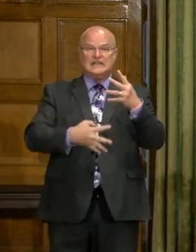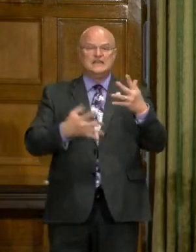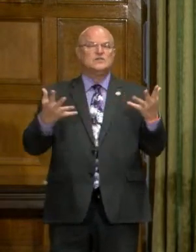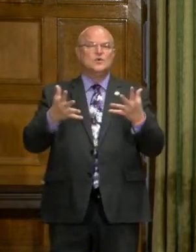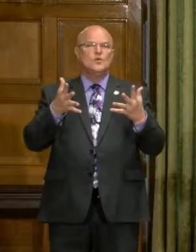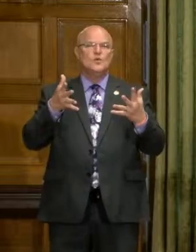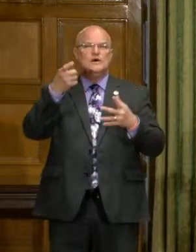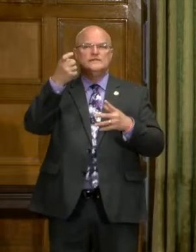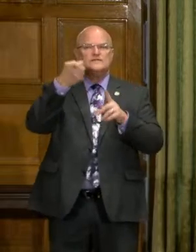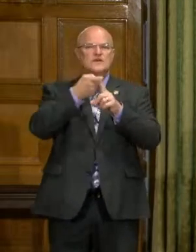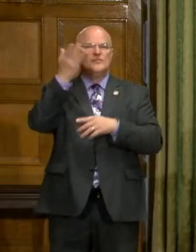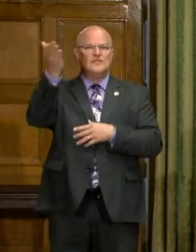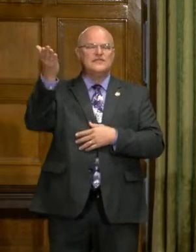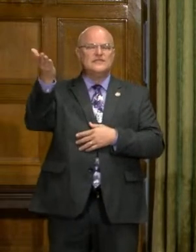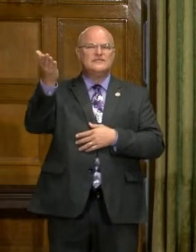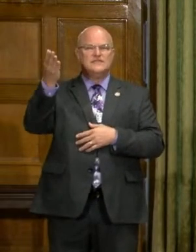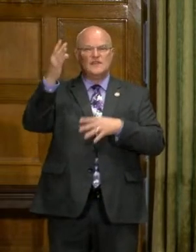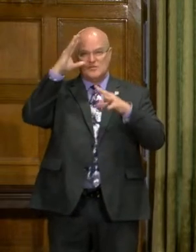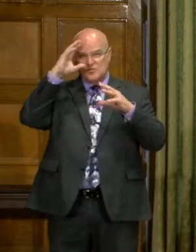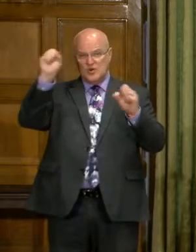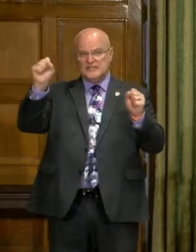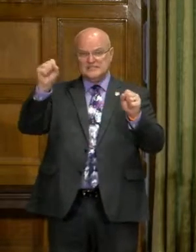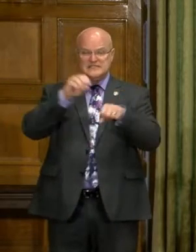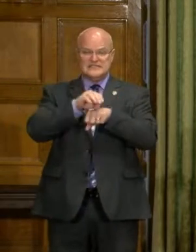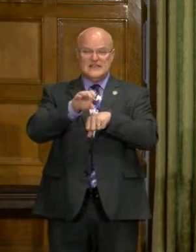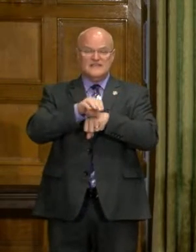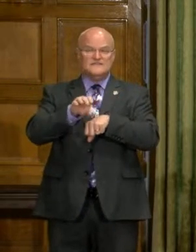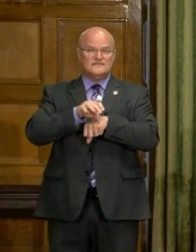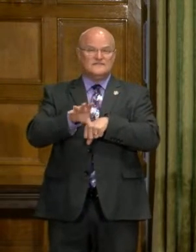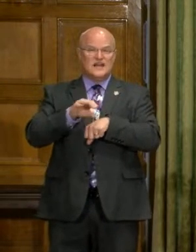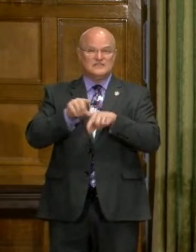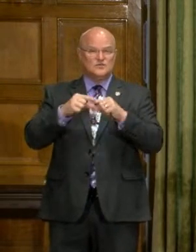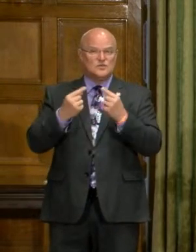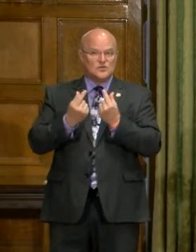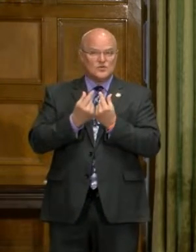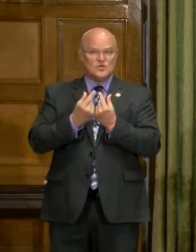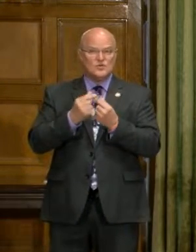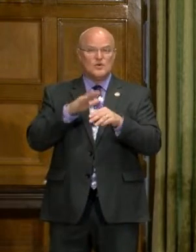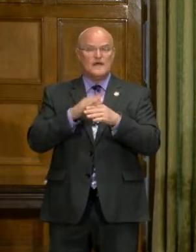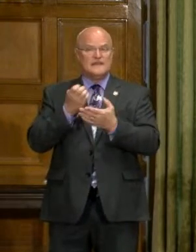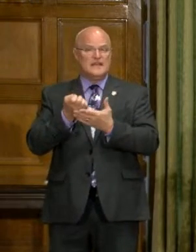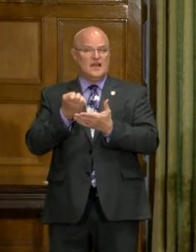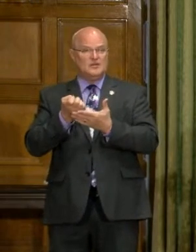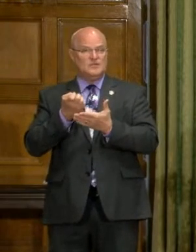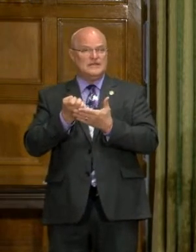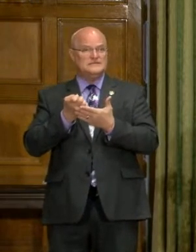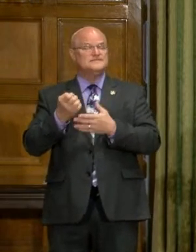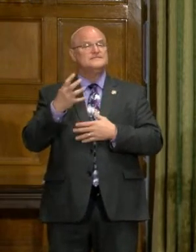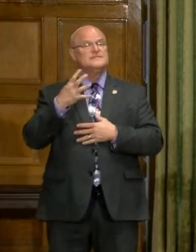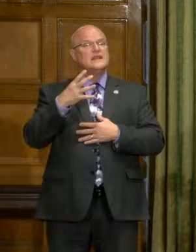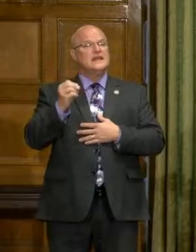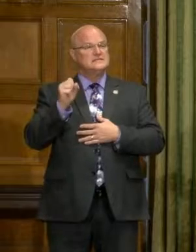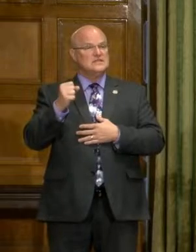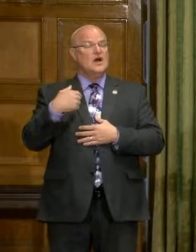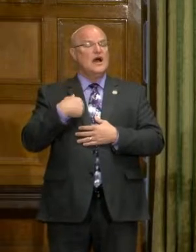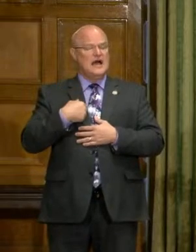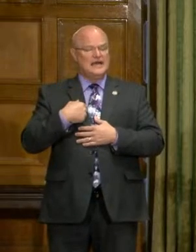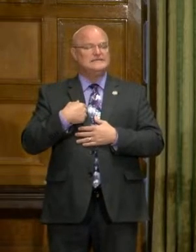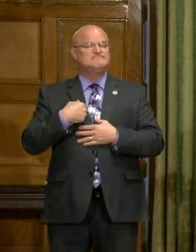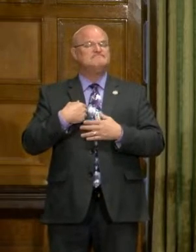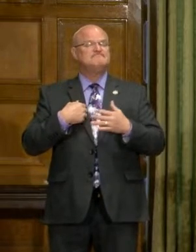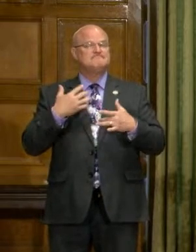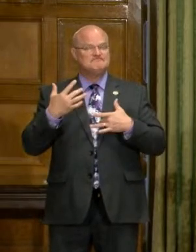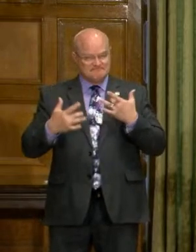what's coming out of the President's advisory group on the economy. And so I'm sort